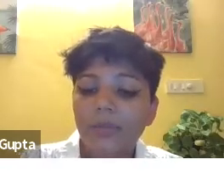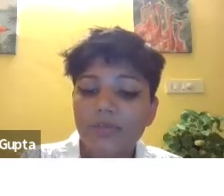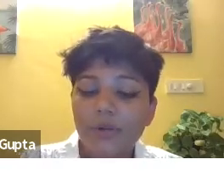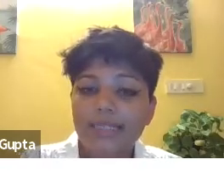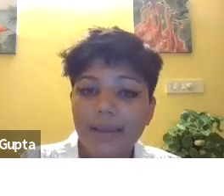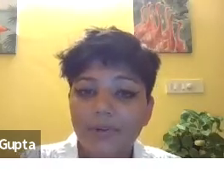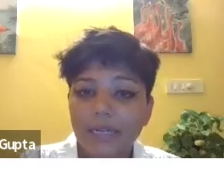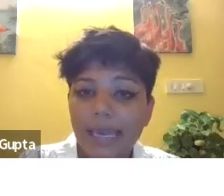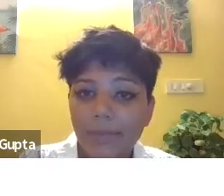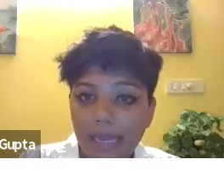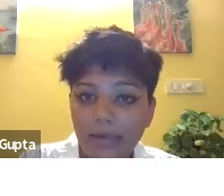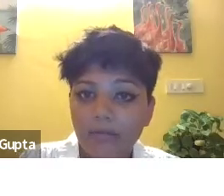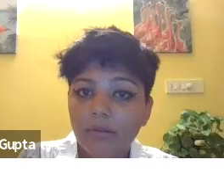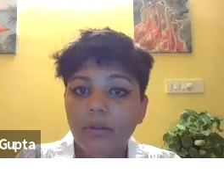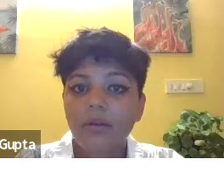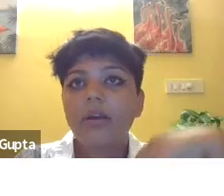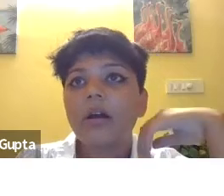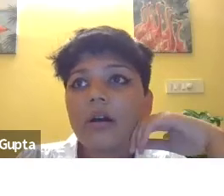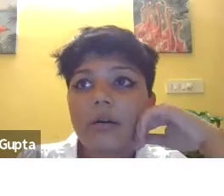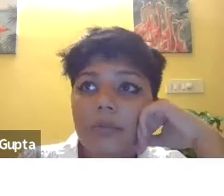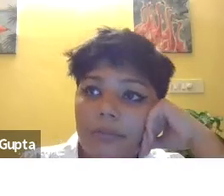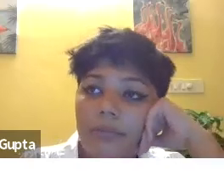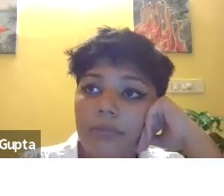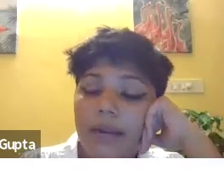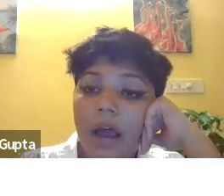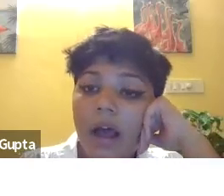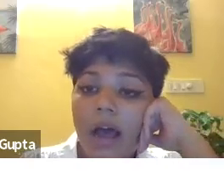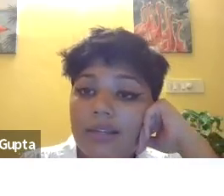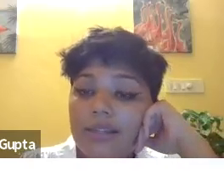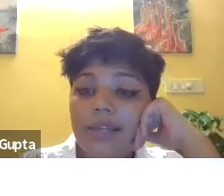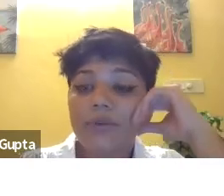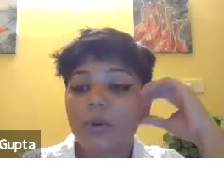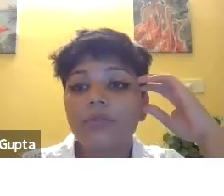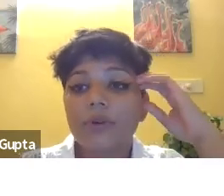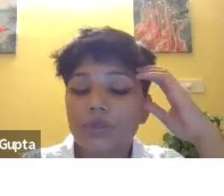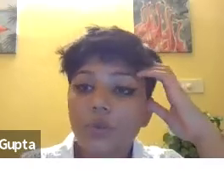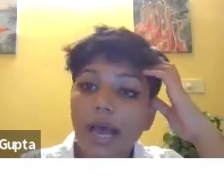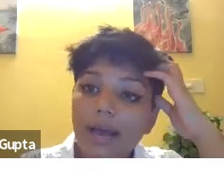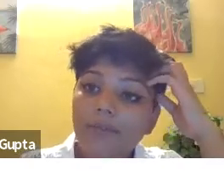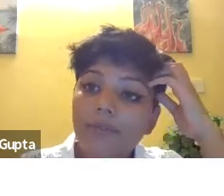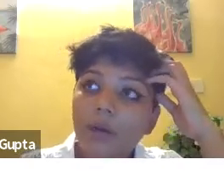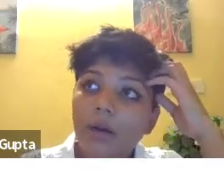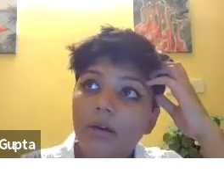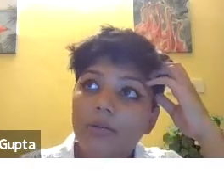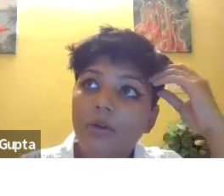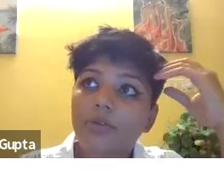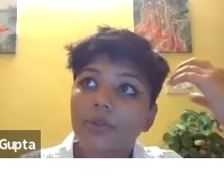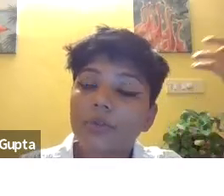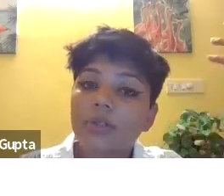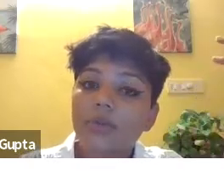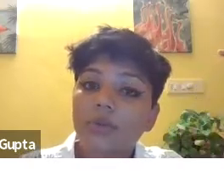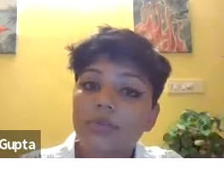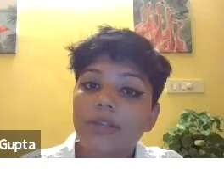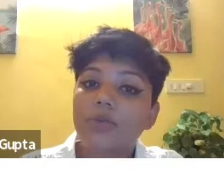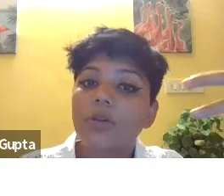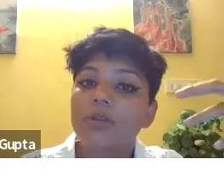In a much more contemporary timeline, um, there are artists and photographers who have sort of used